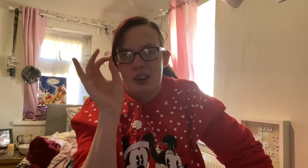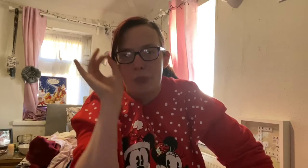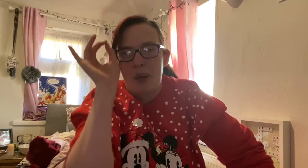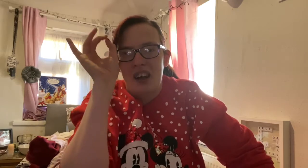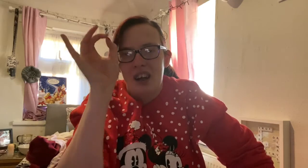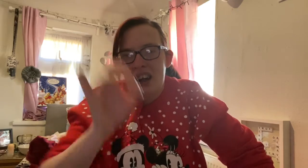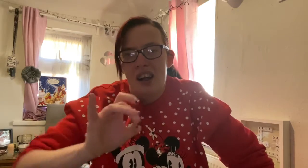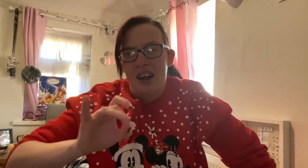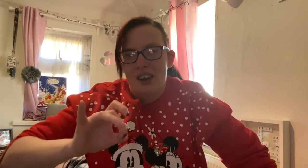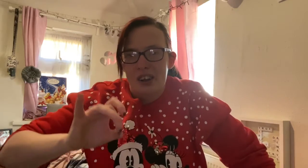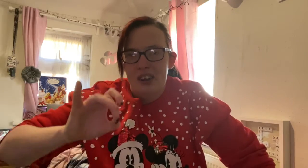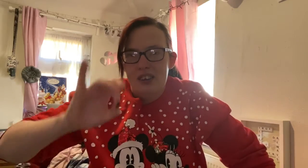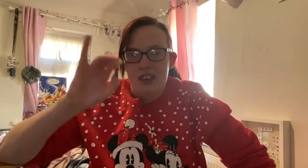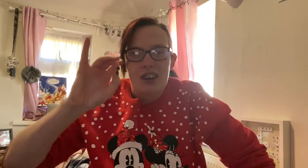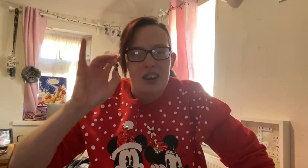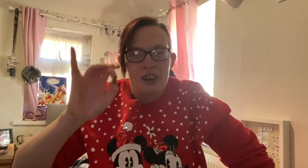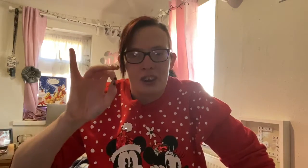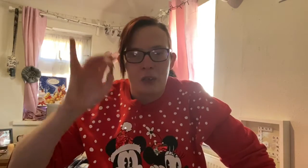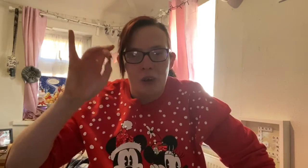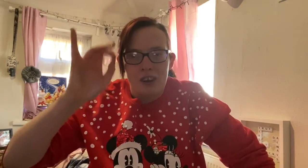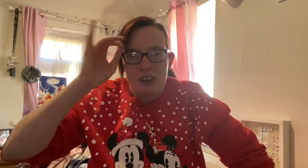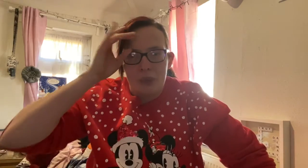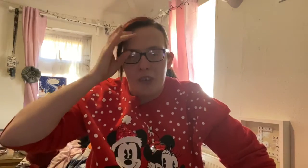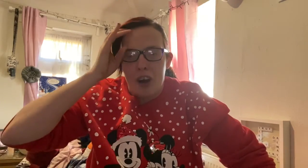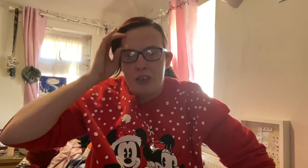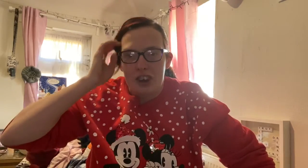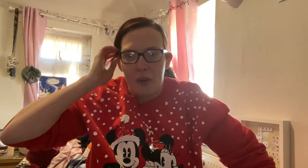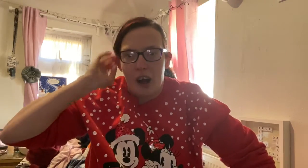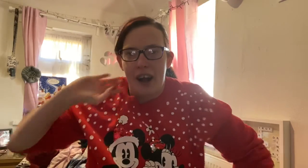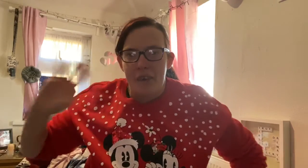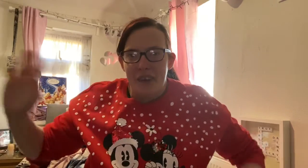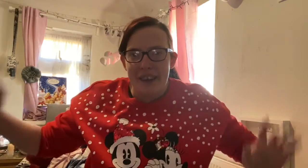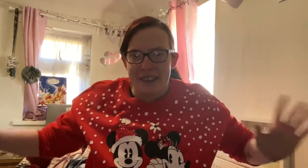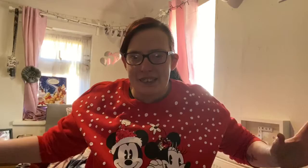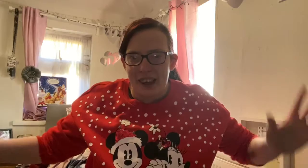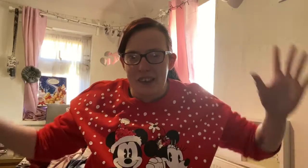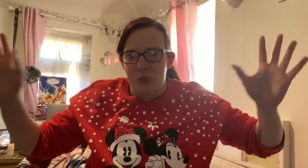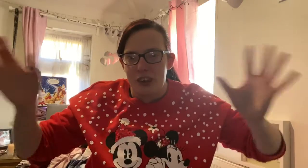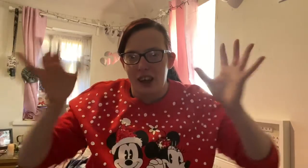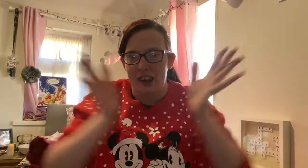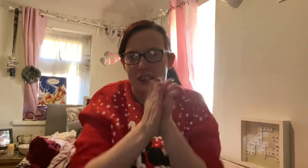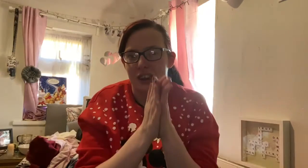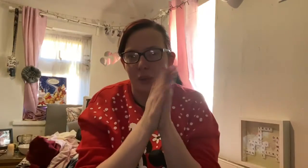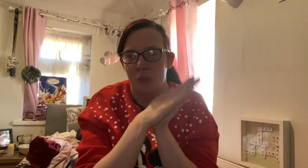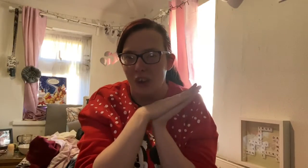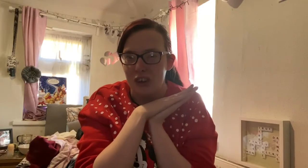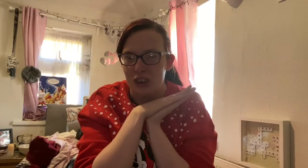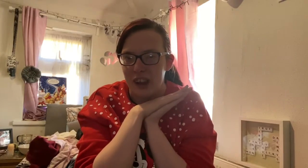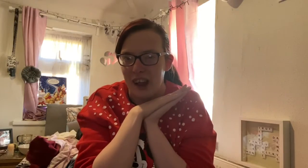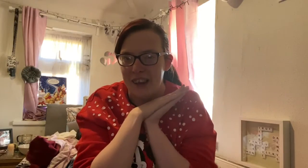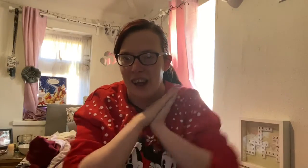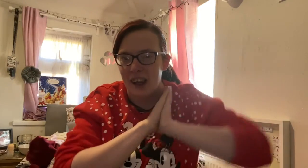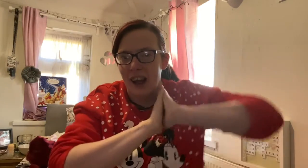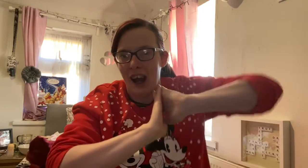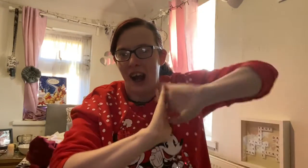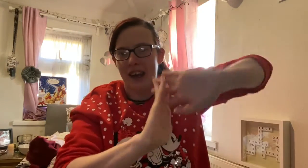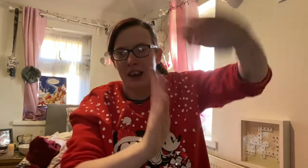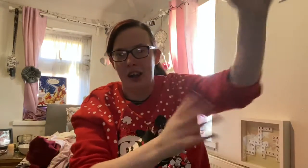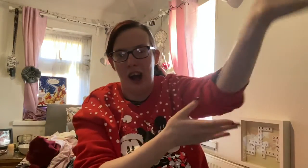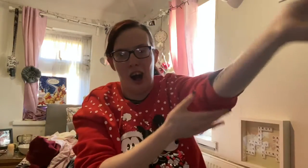super good one tomorrow, so I am excited for you guys to watch it and that. And